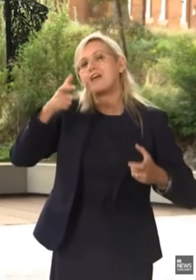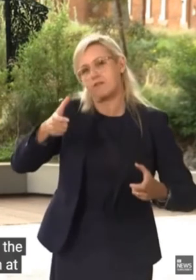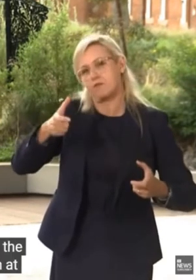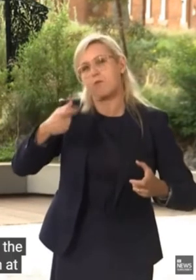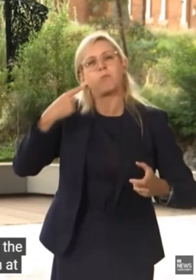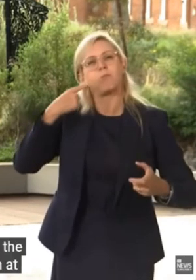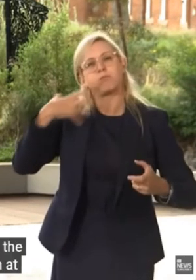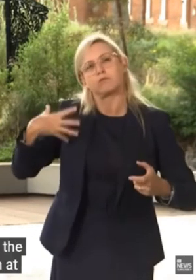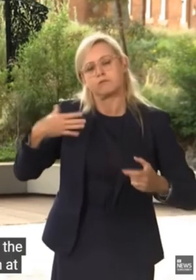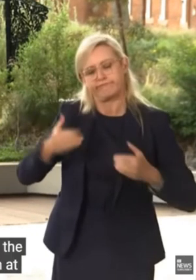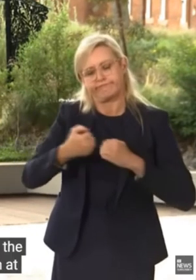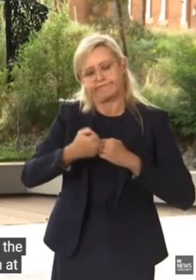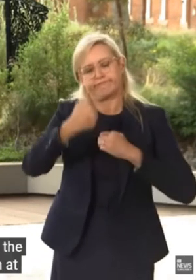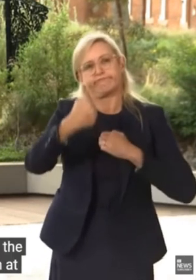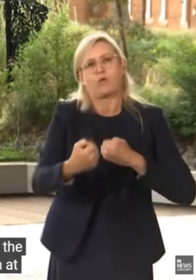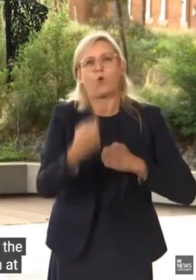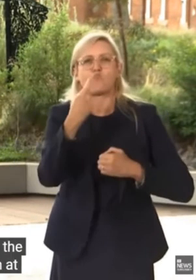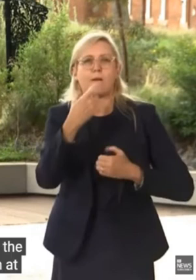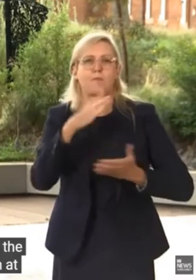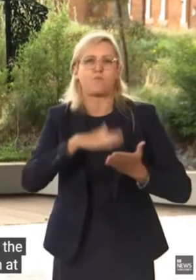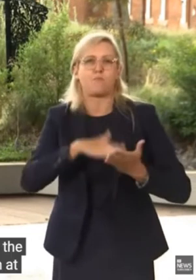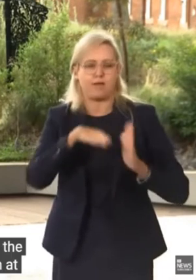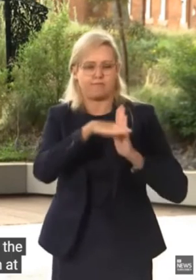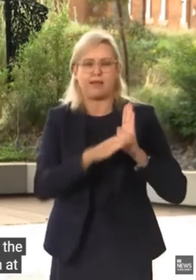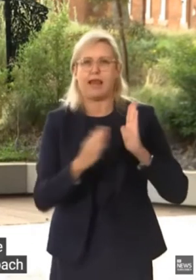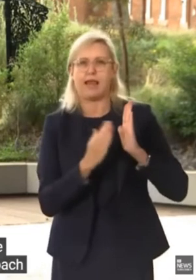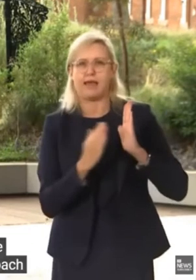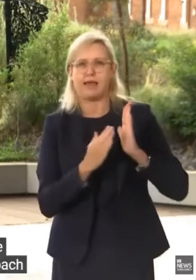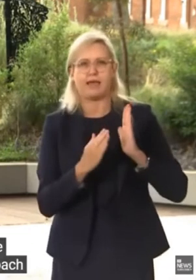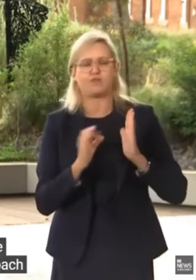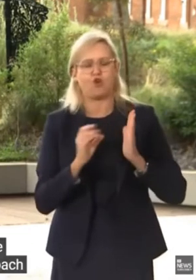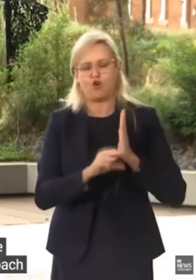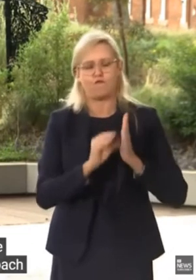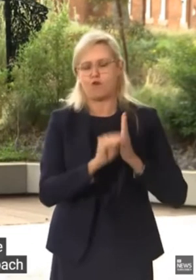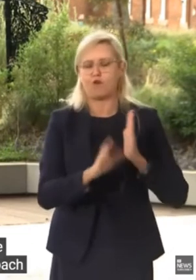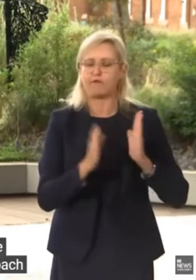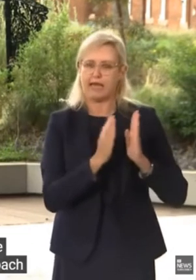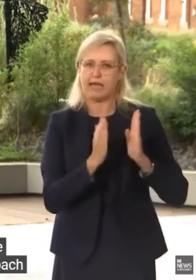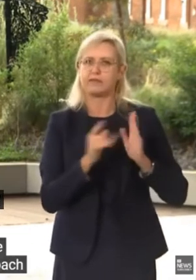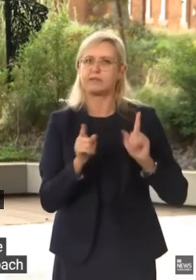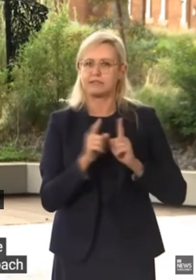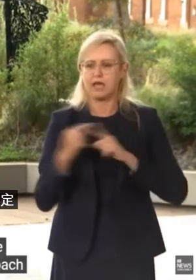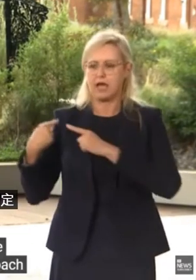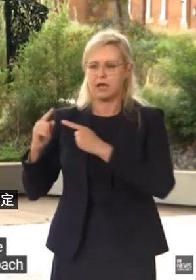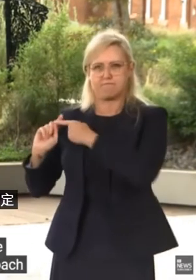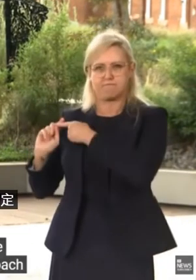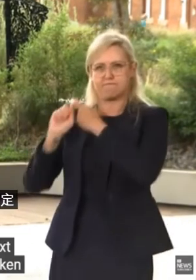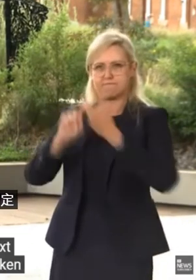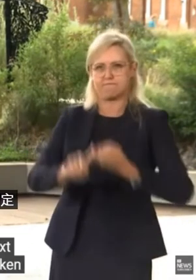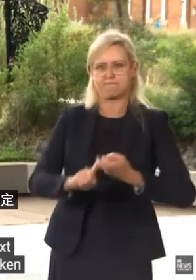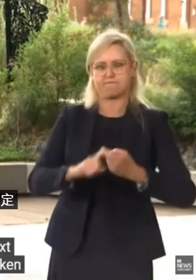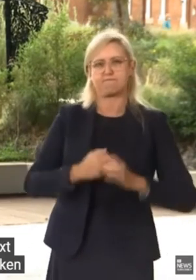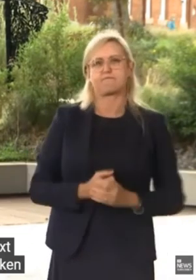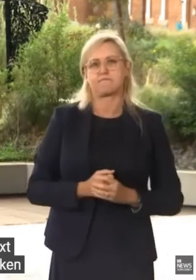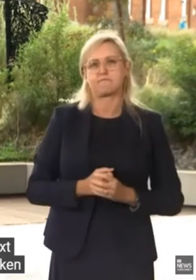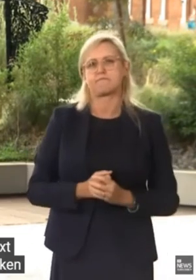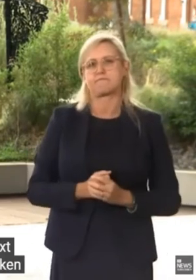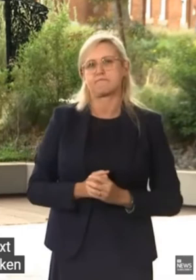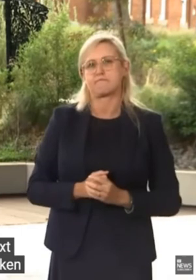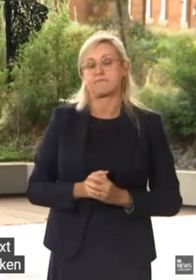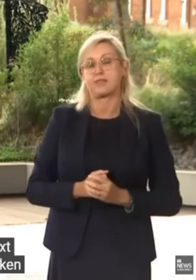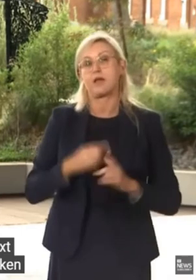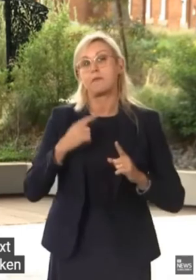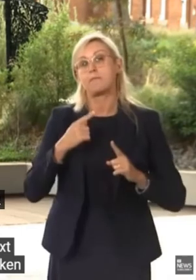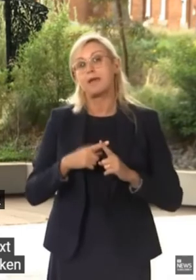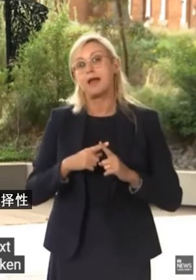we move through this next phase. As Susan Pearce has spoken about, we did set out that plan to have